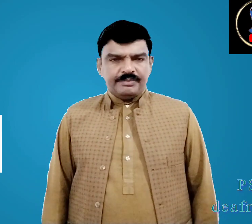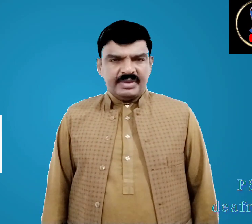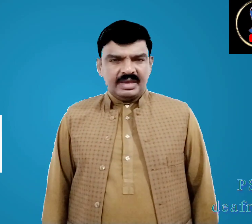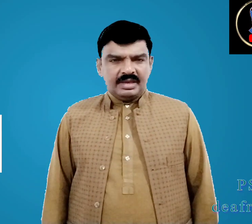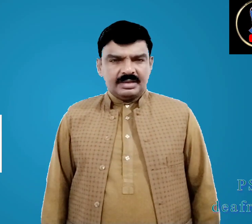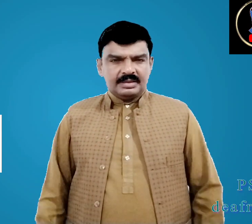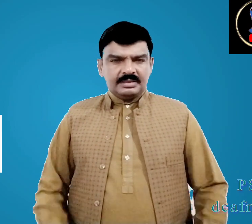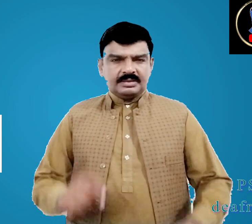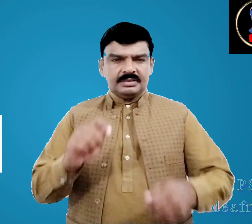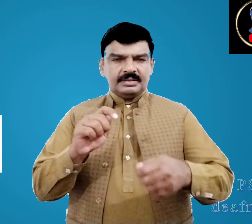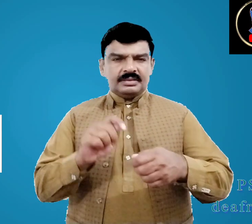make,